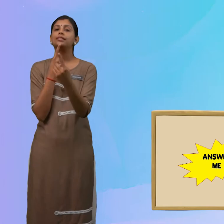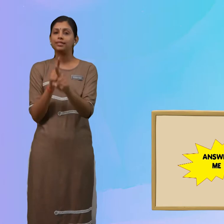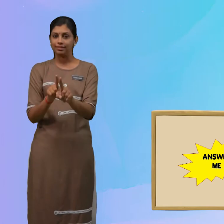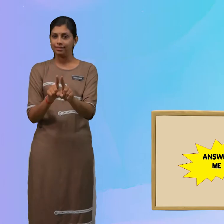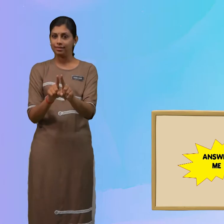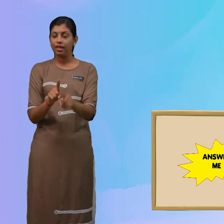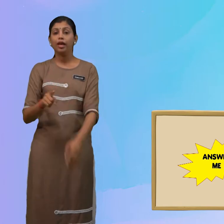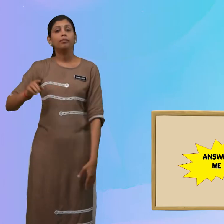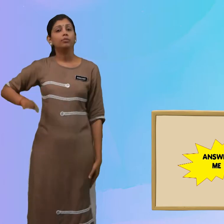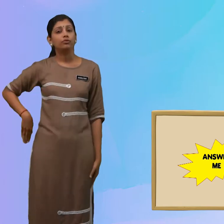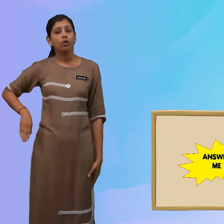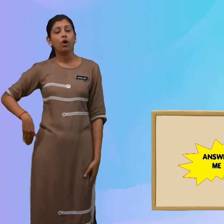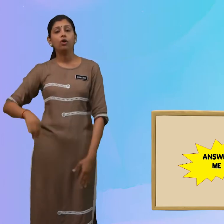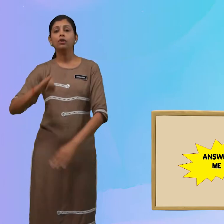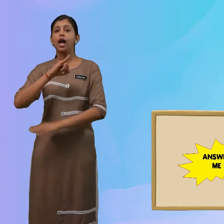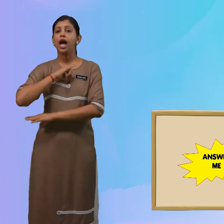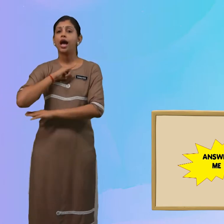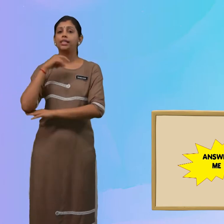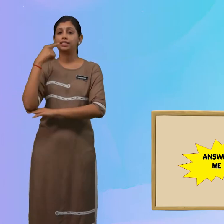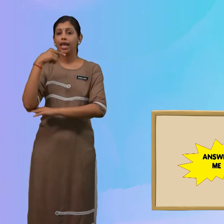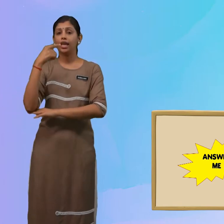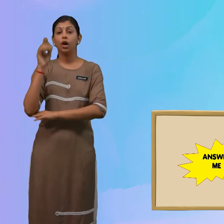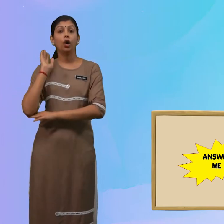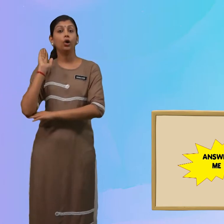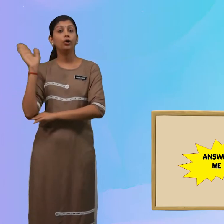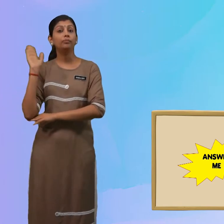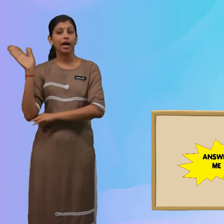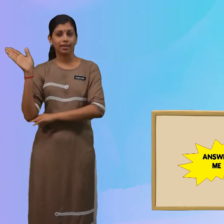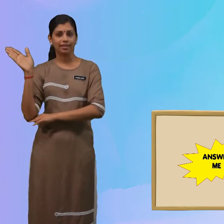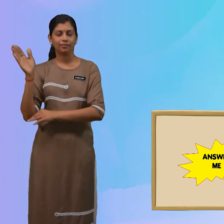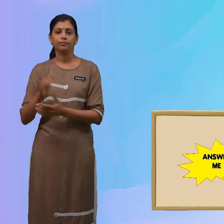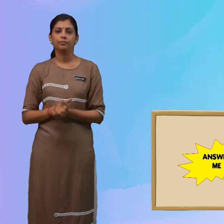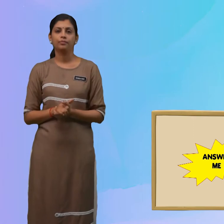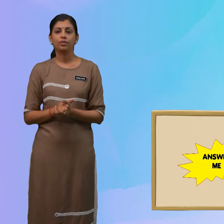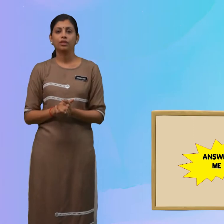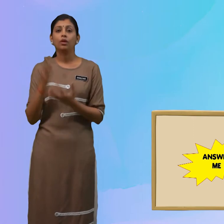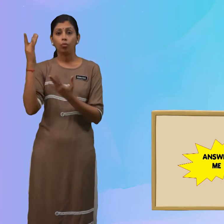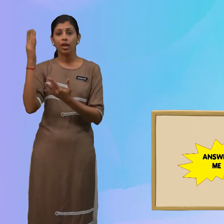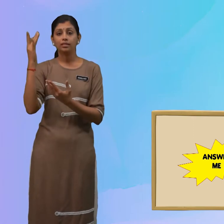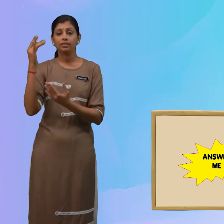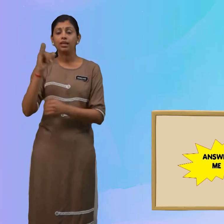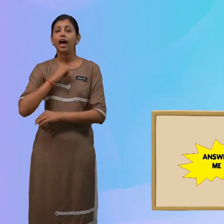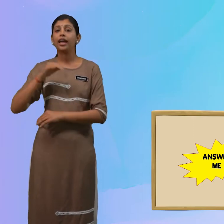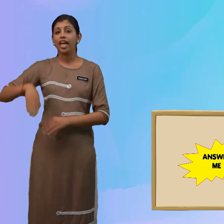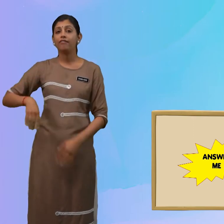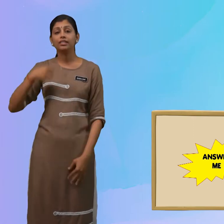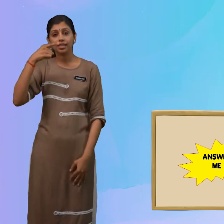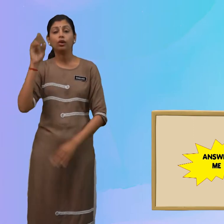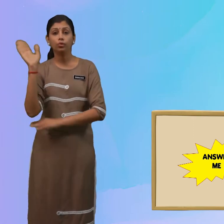answer before I say goodbye. Wait, I haven't said